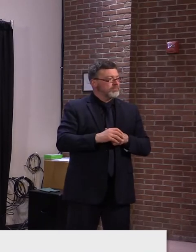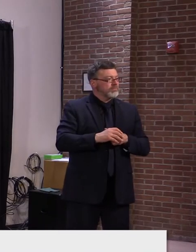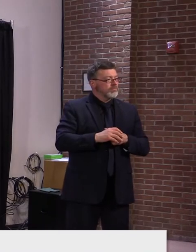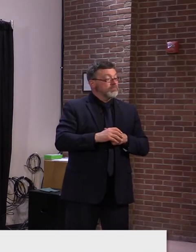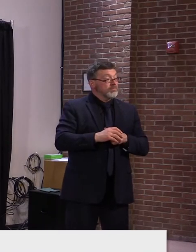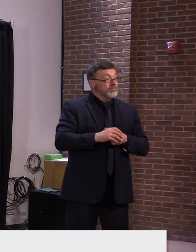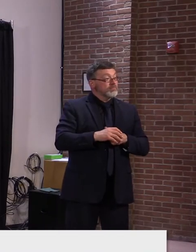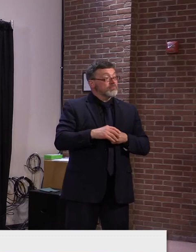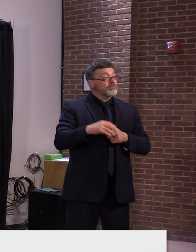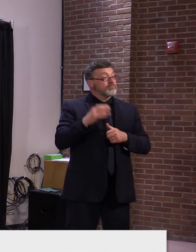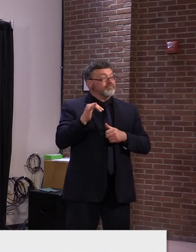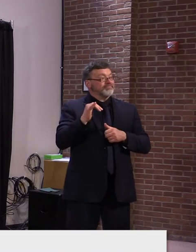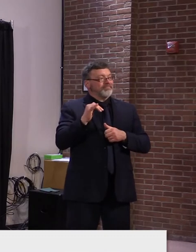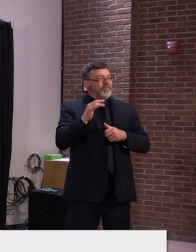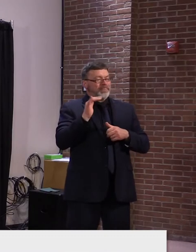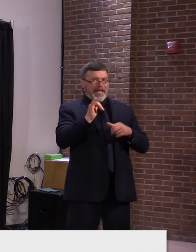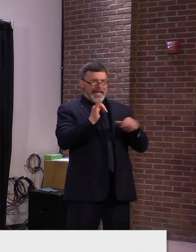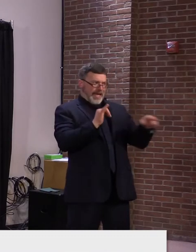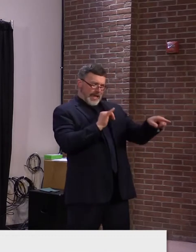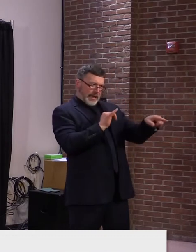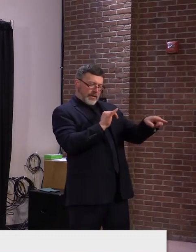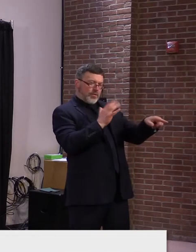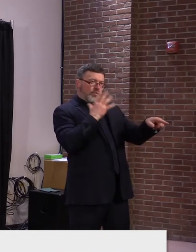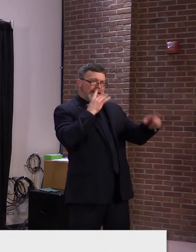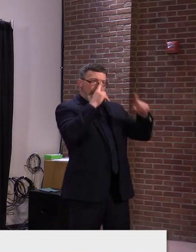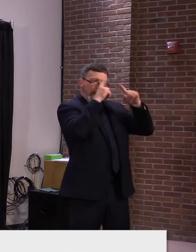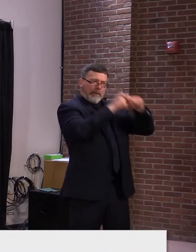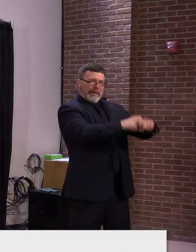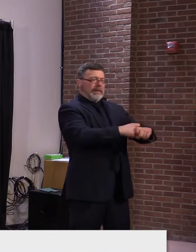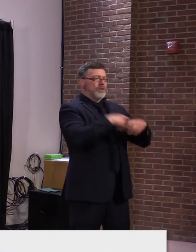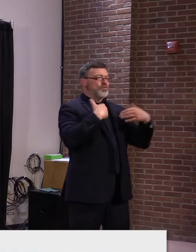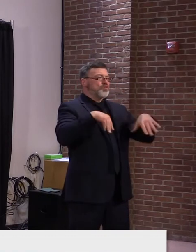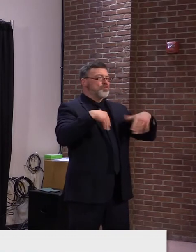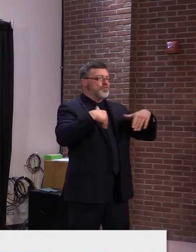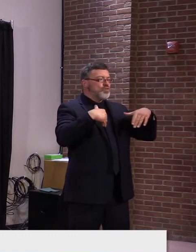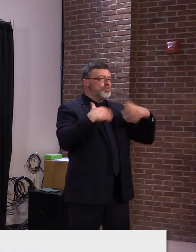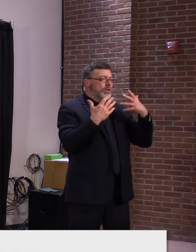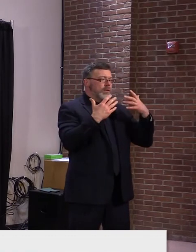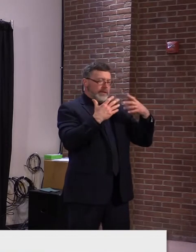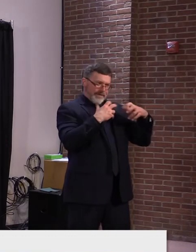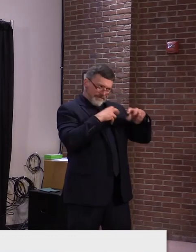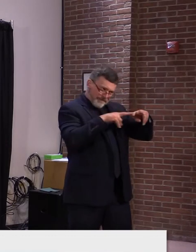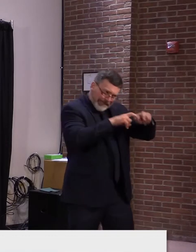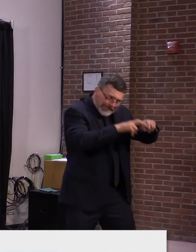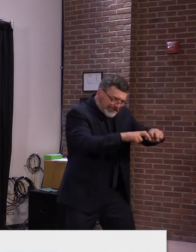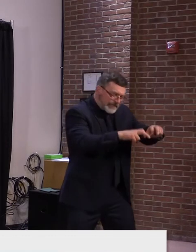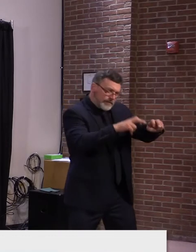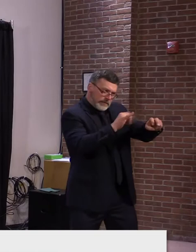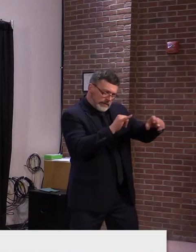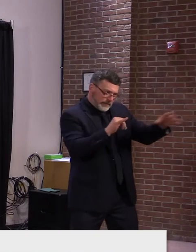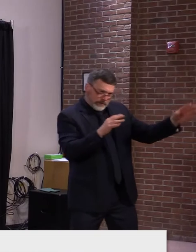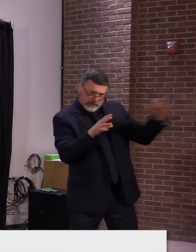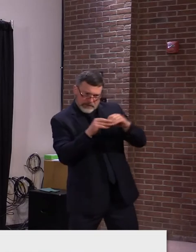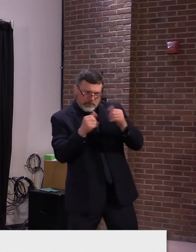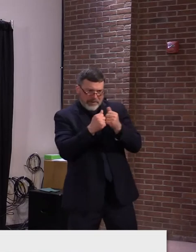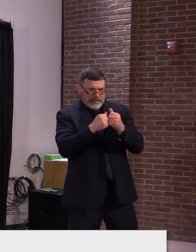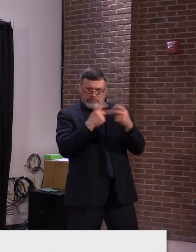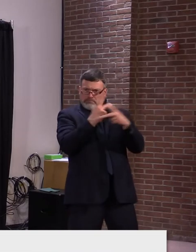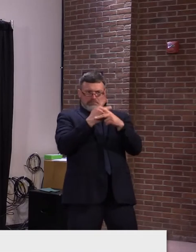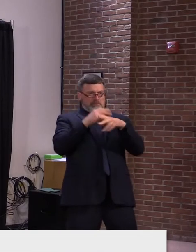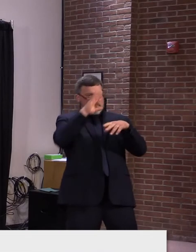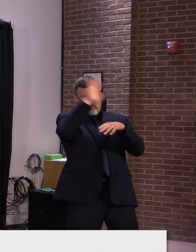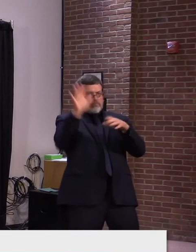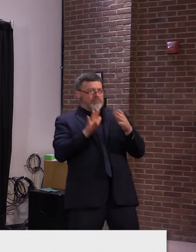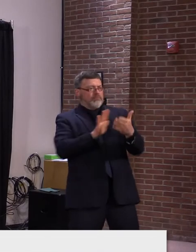to understanding the data and concerns about really just watching the trends and not allowing